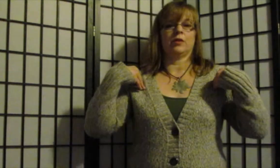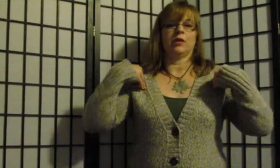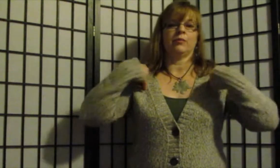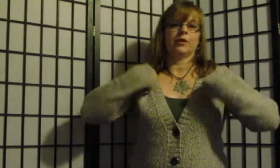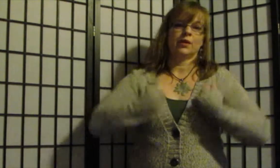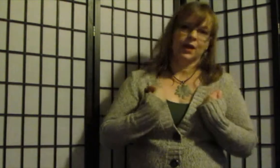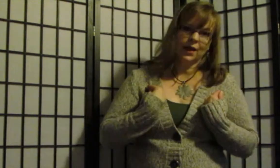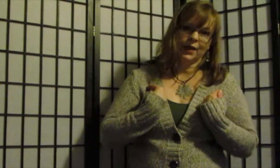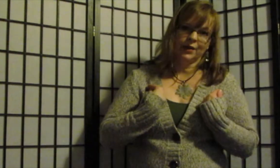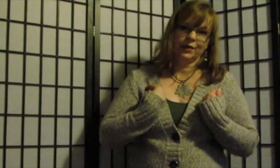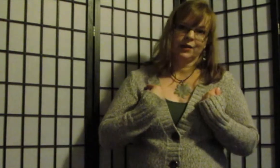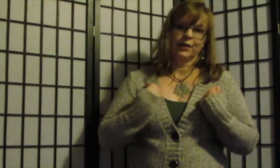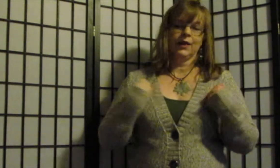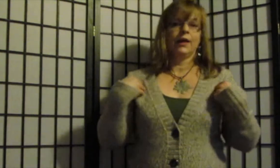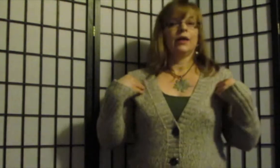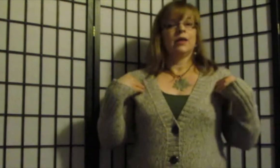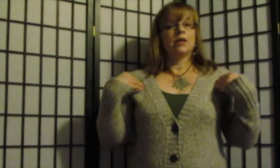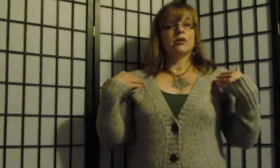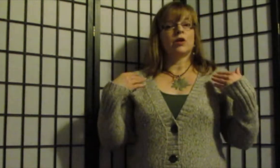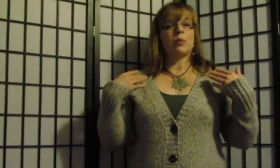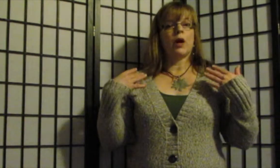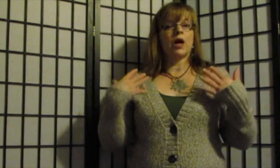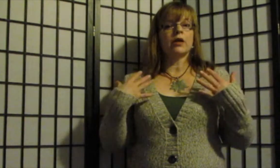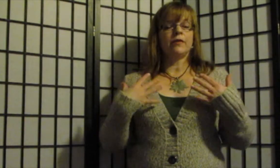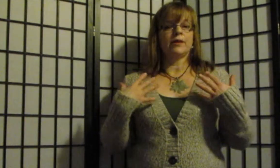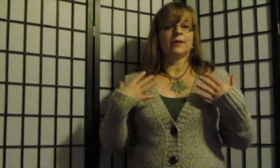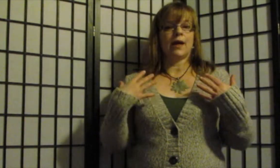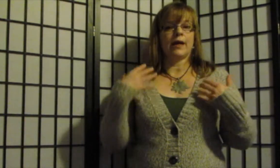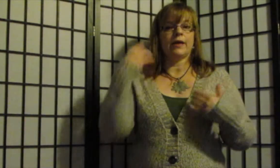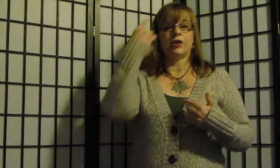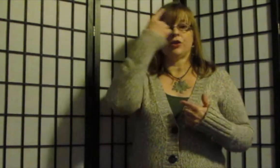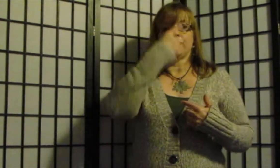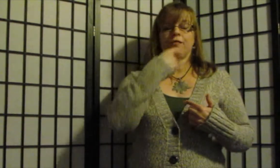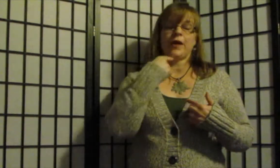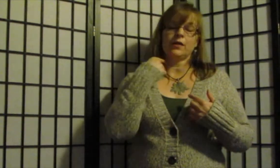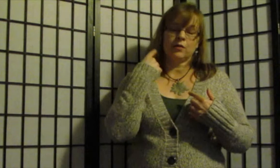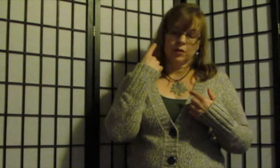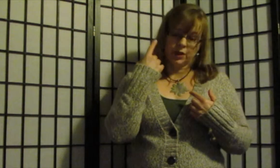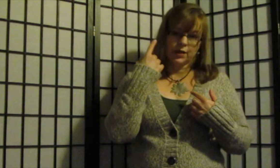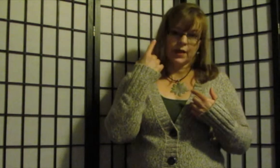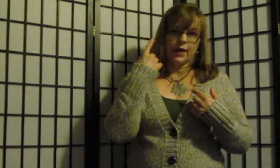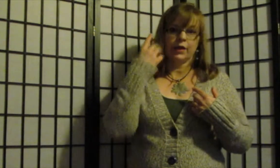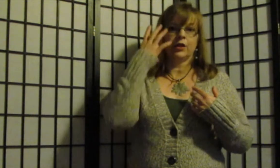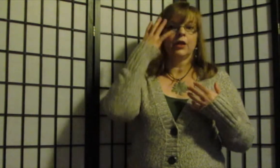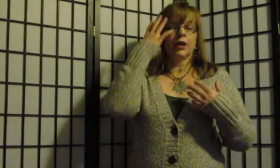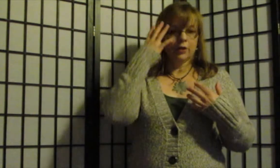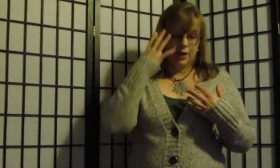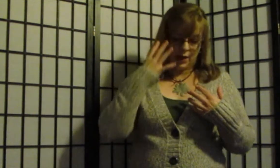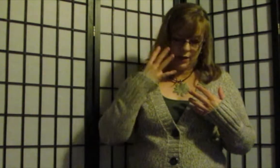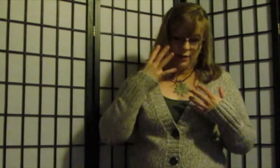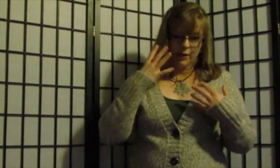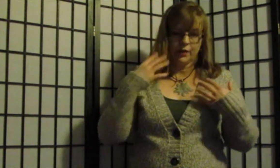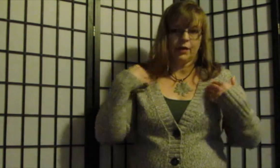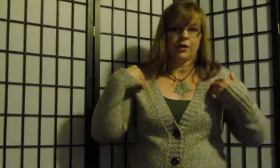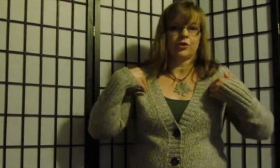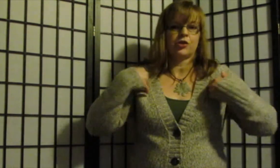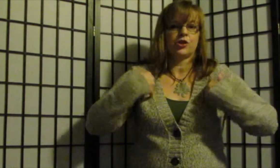slump. Tired. So part of this sign is your face looking tired, your head coming down, and your